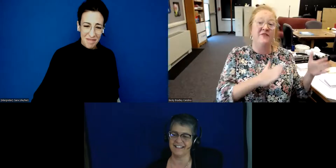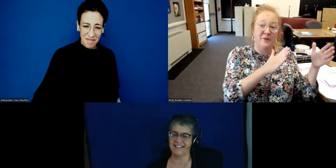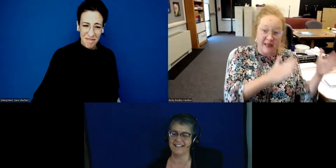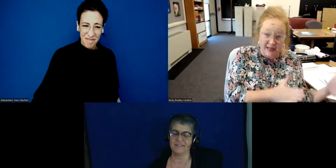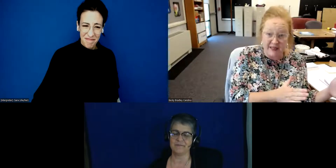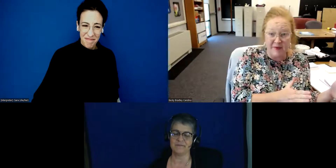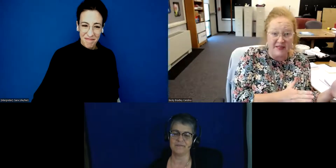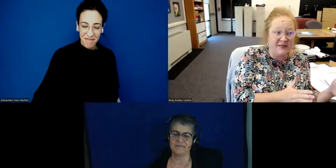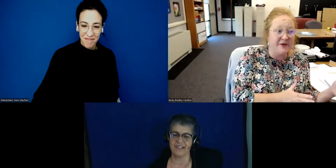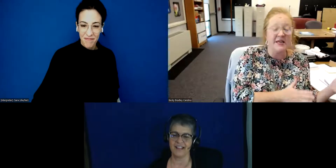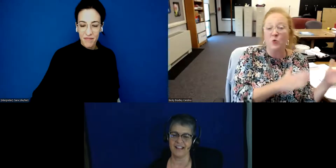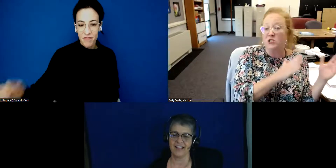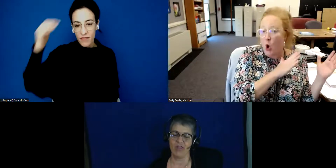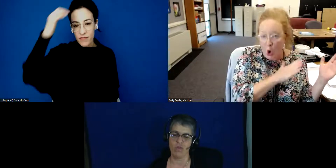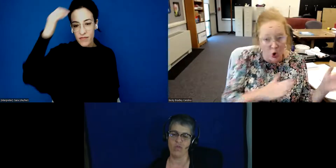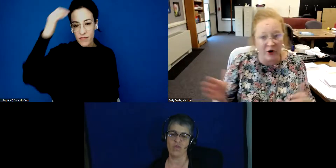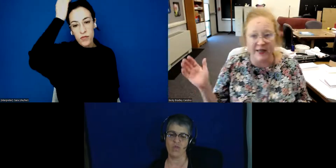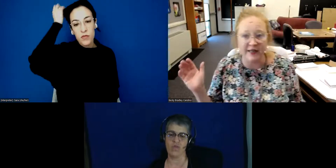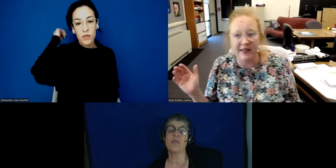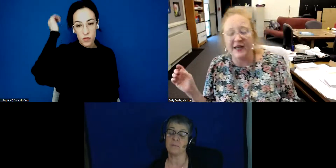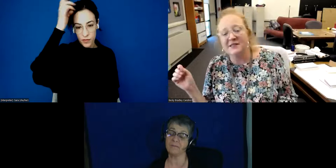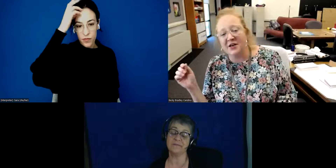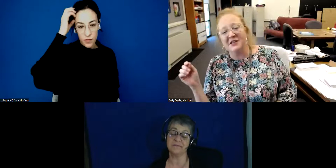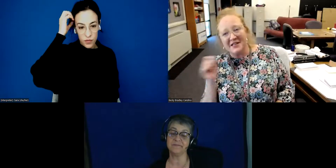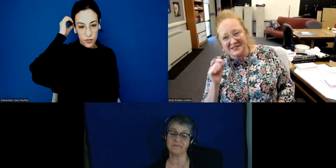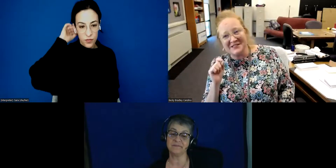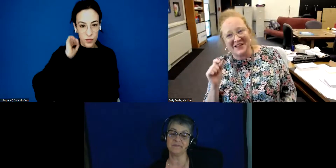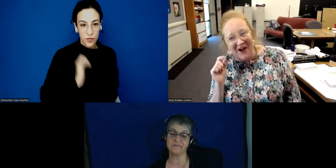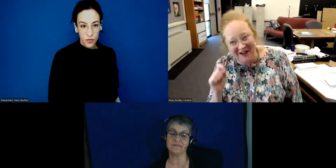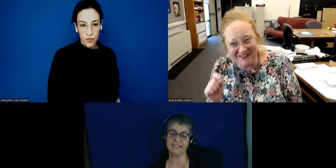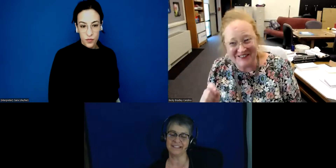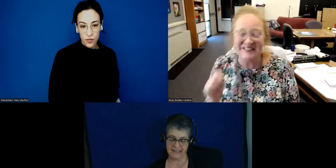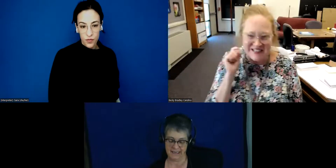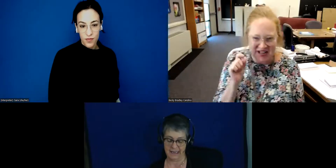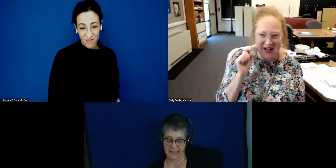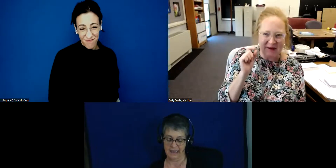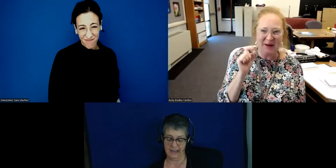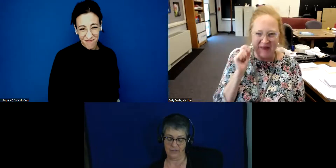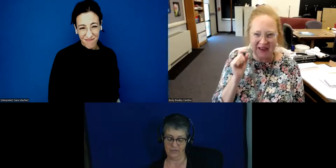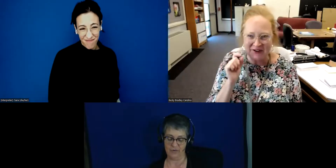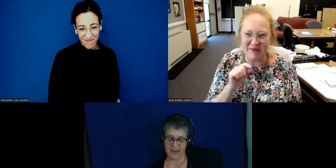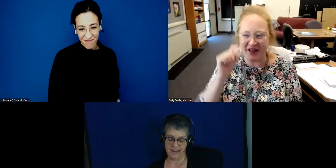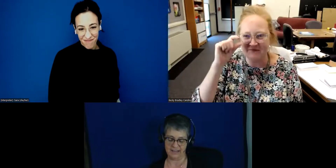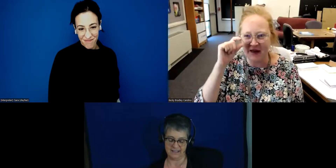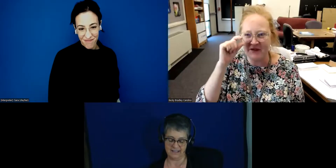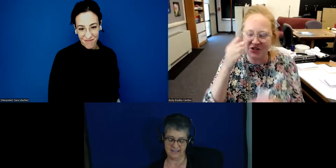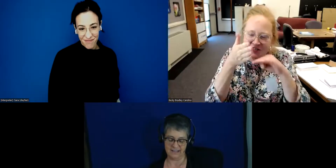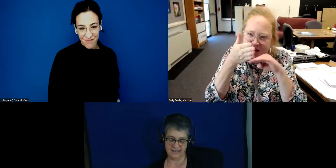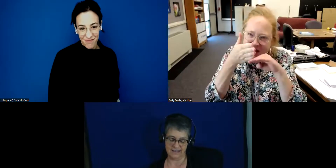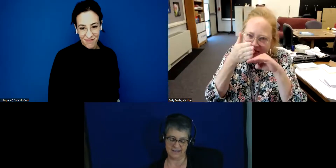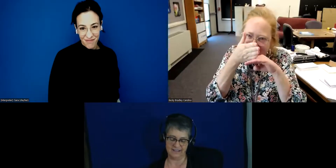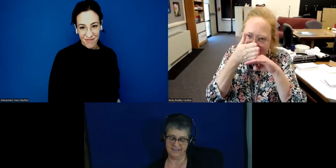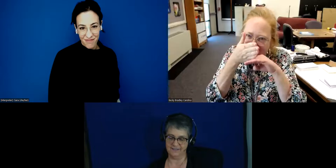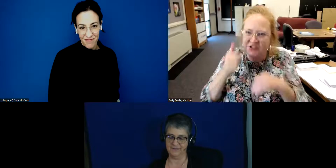remember at the very beginning of the pandemic, it was horrid. Mhm. So at least it's gotten some better. Right. Maybe just